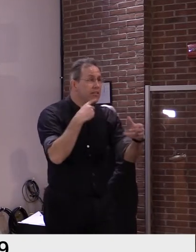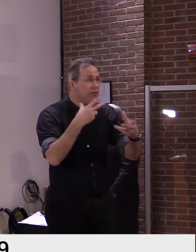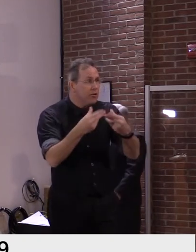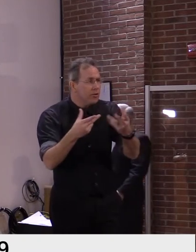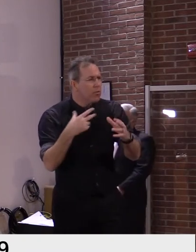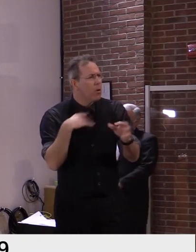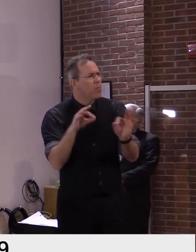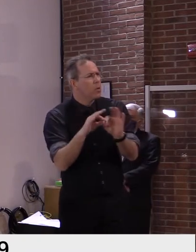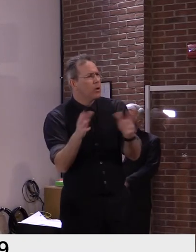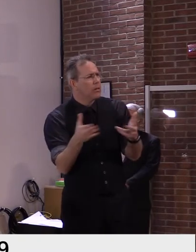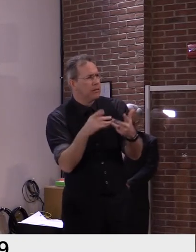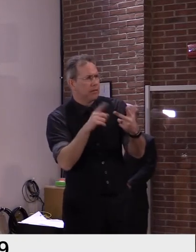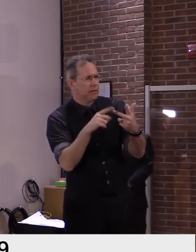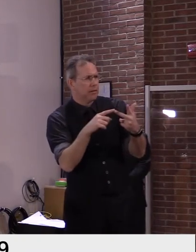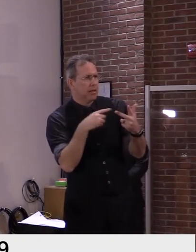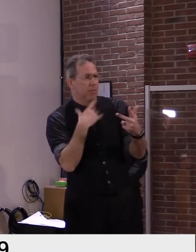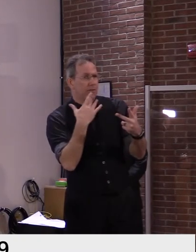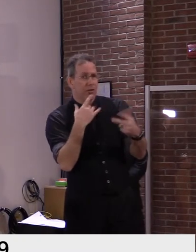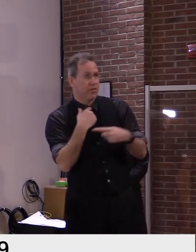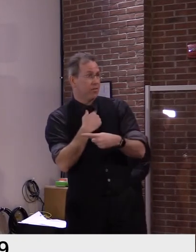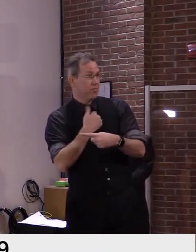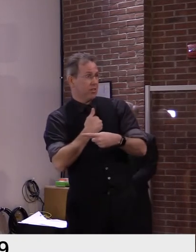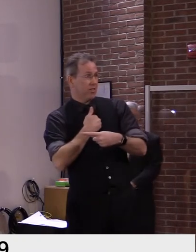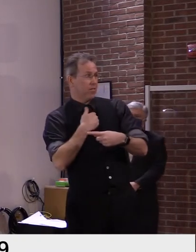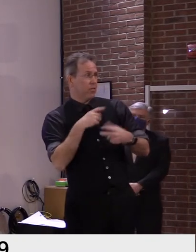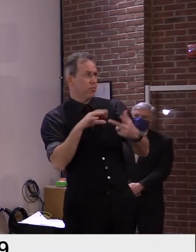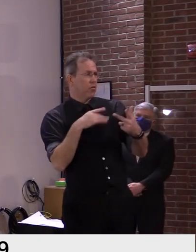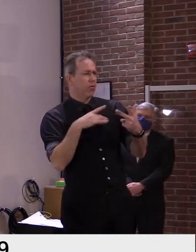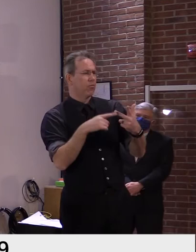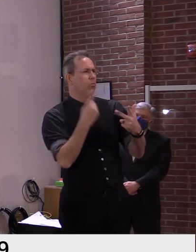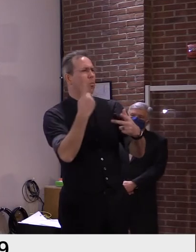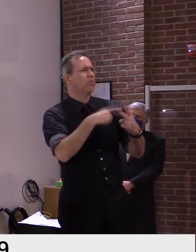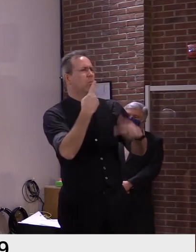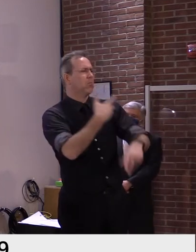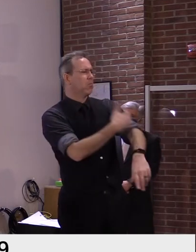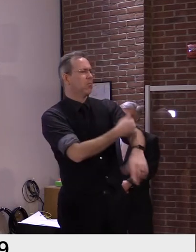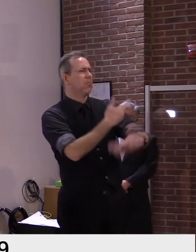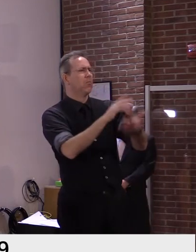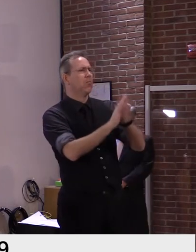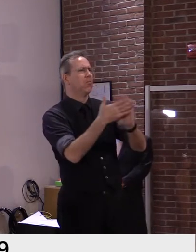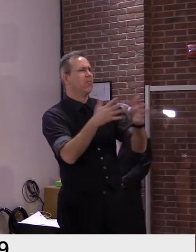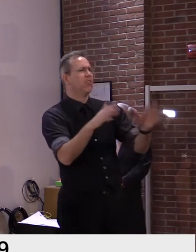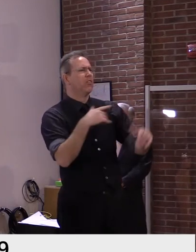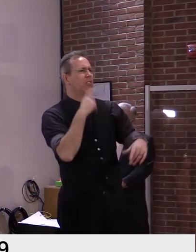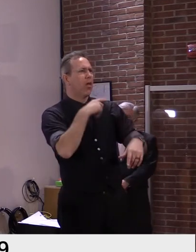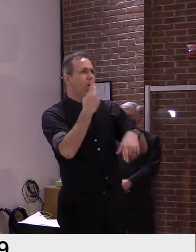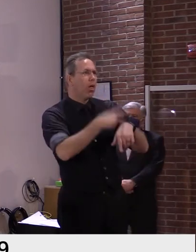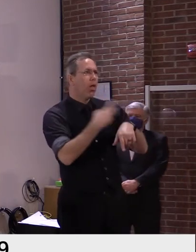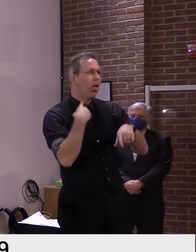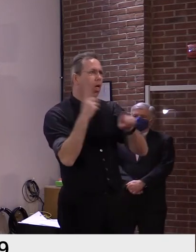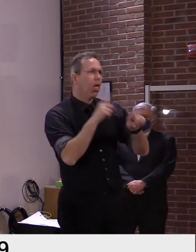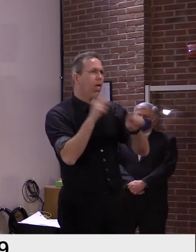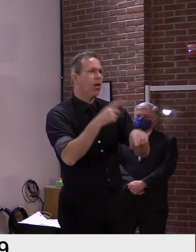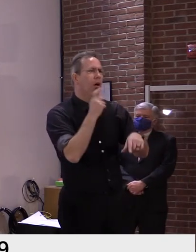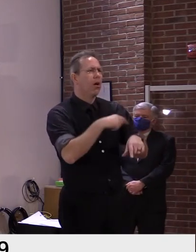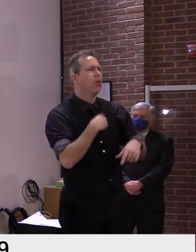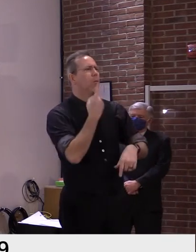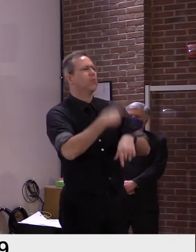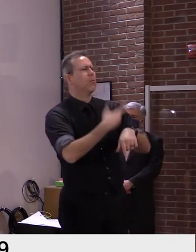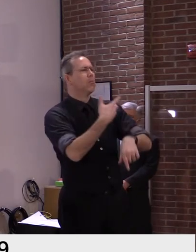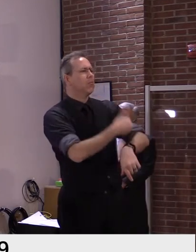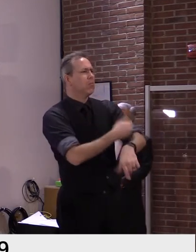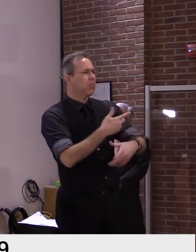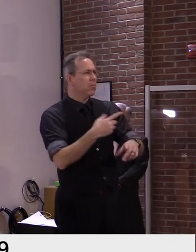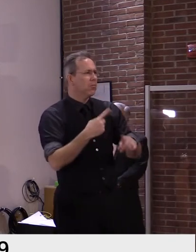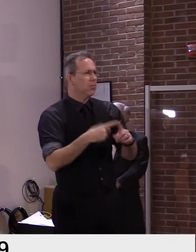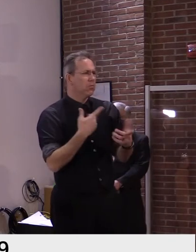Johnson because it's one shot. Gives me a greater flexibility. 2 weeks, 3 weeks, whatever later,